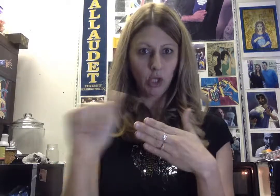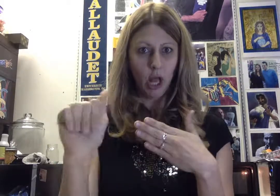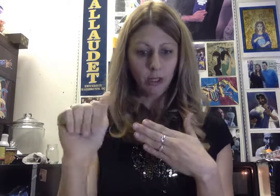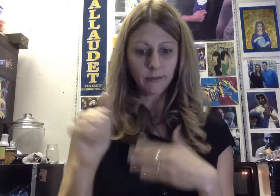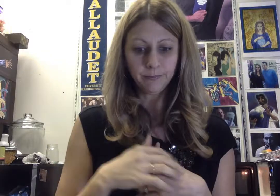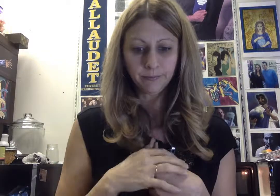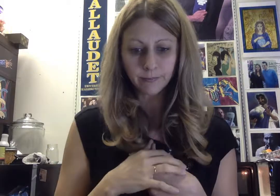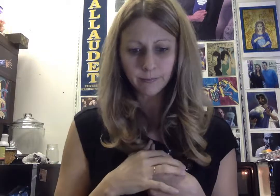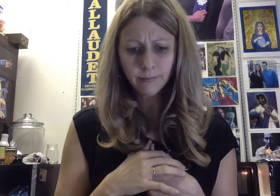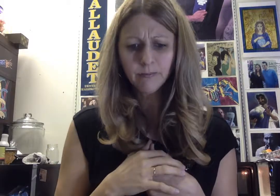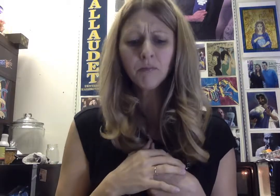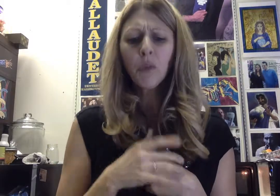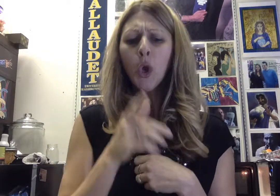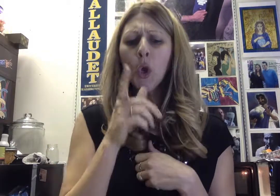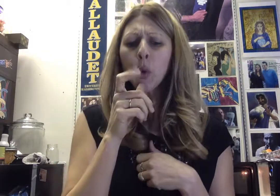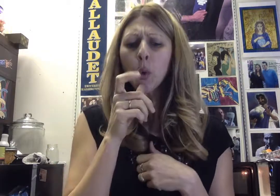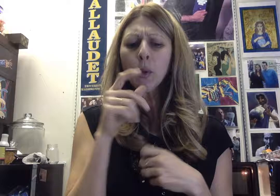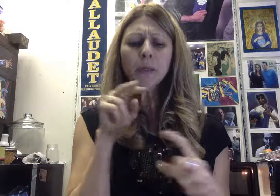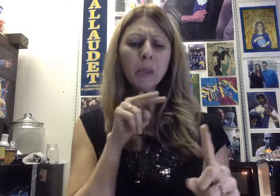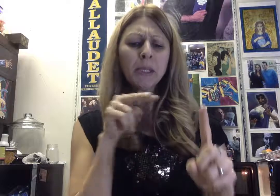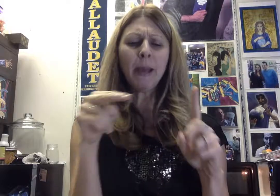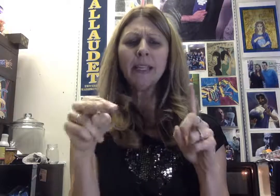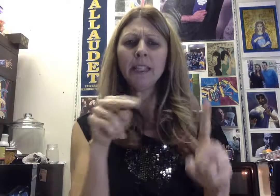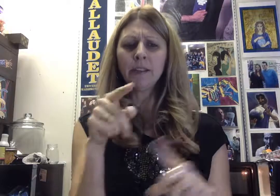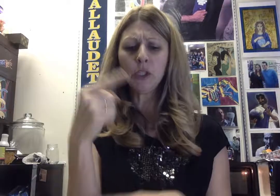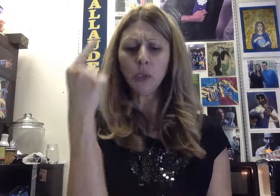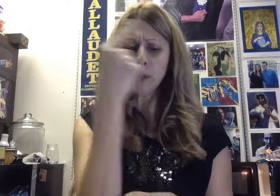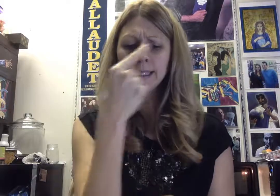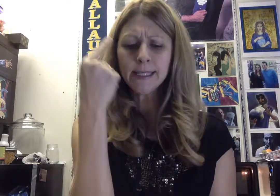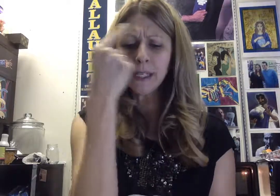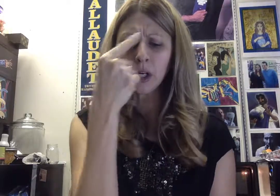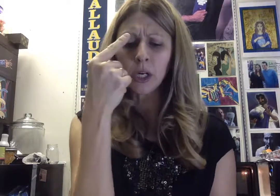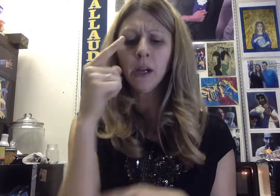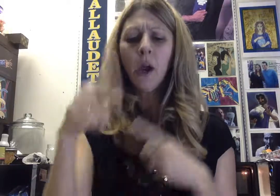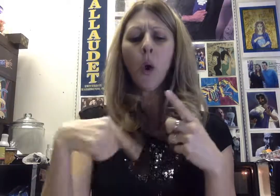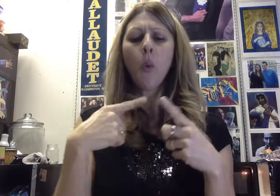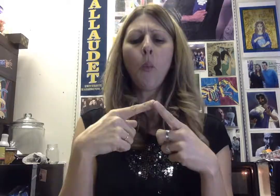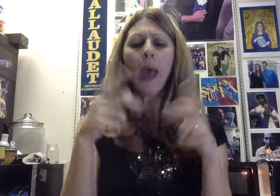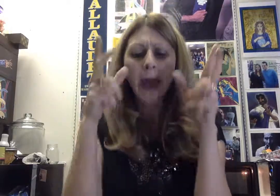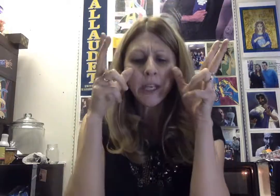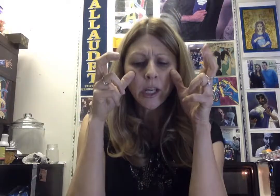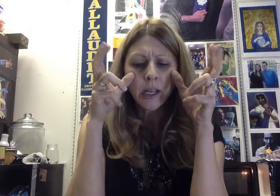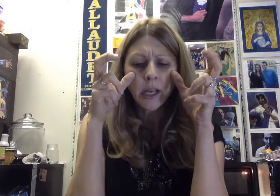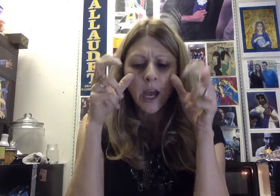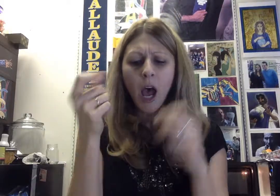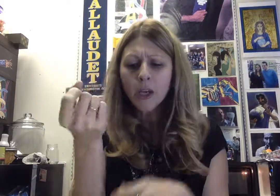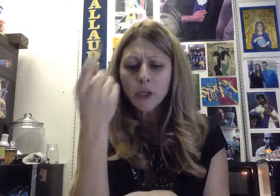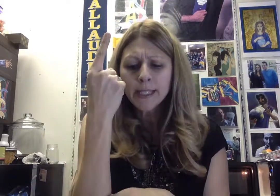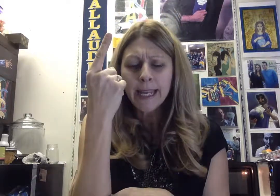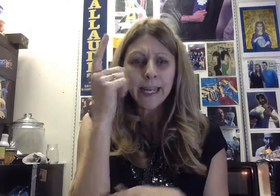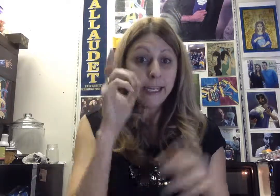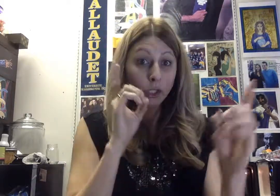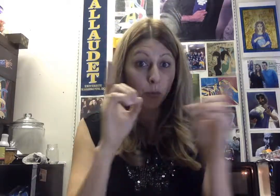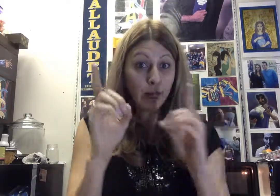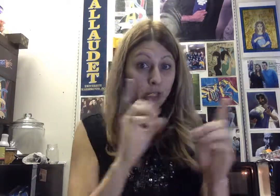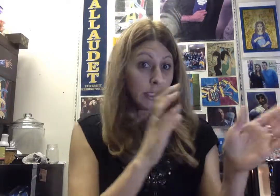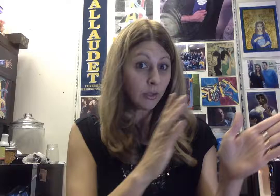dollar. Whose perspective do you consider when understanding directions or